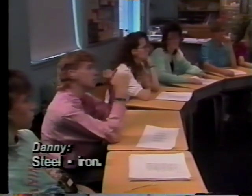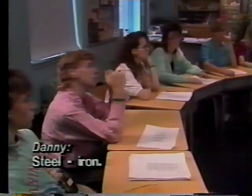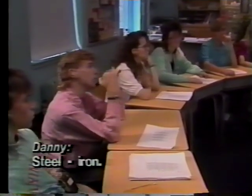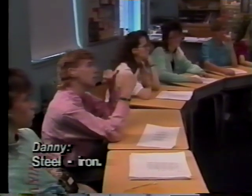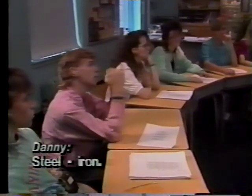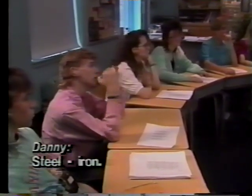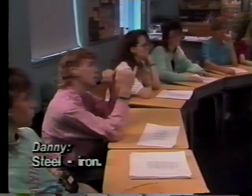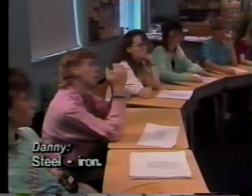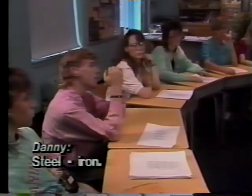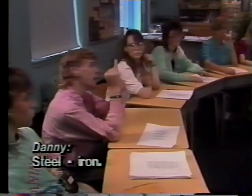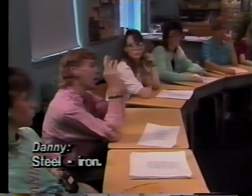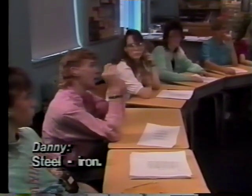Or another word.